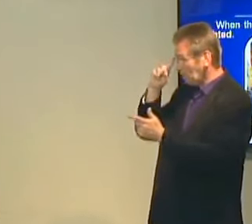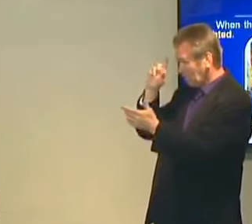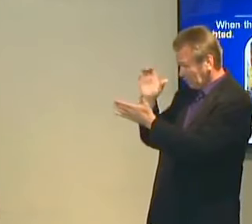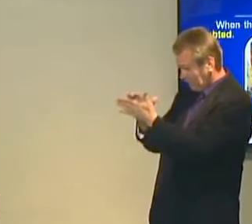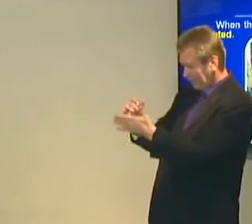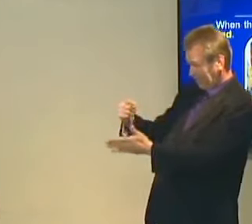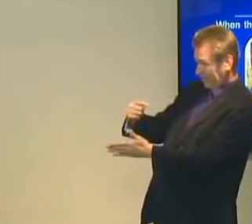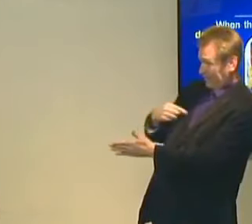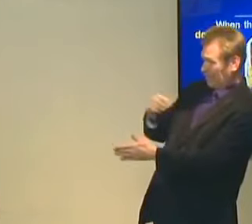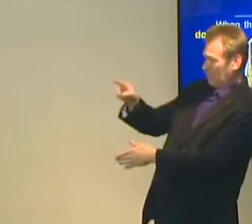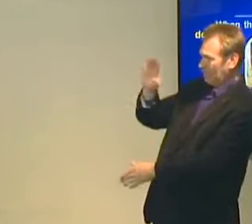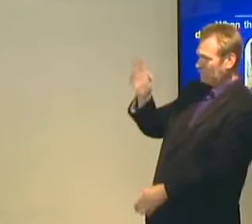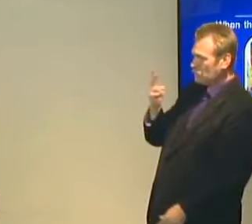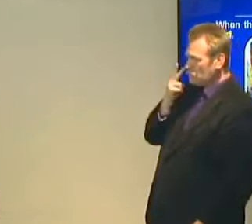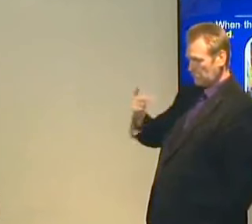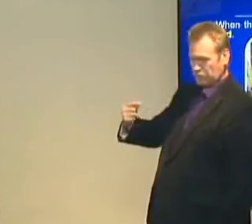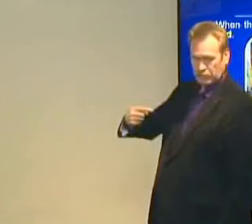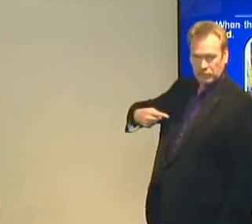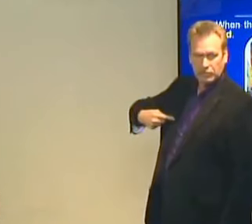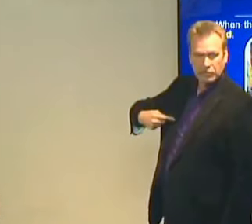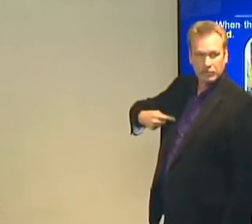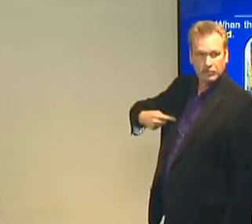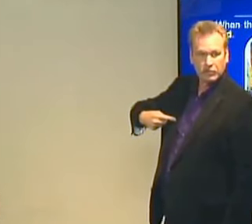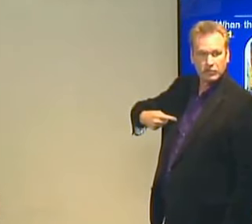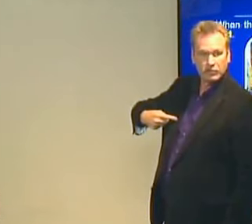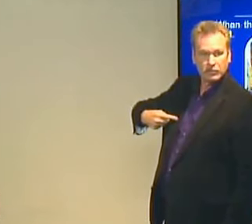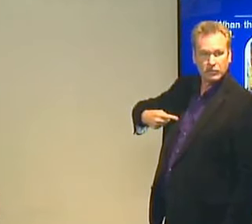Those people who believe me. And have never seen me.